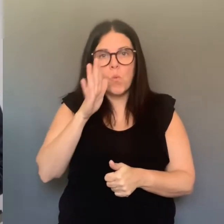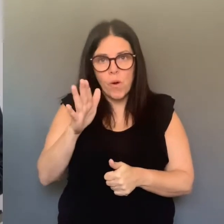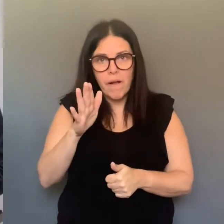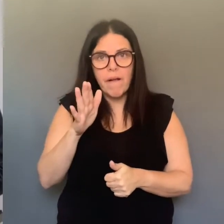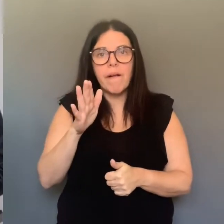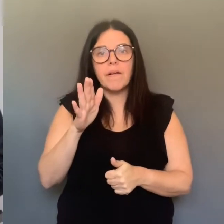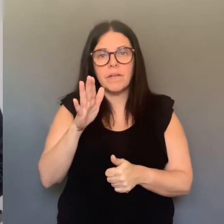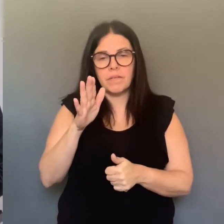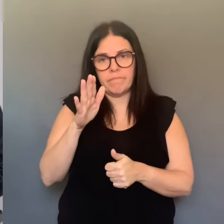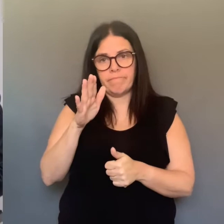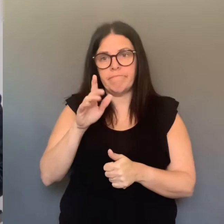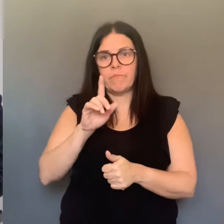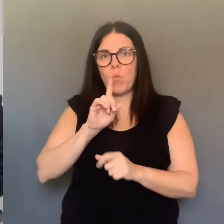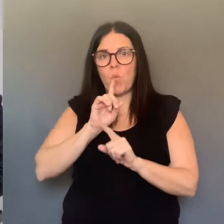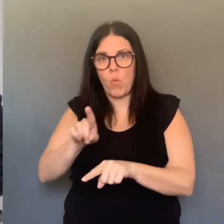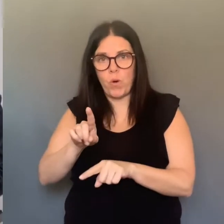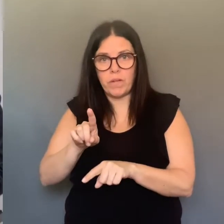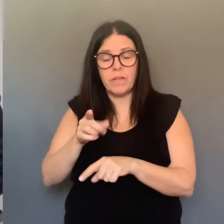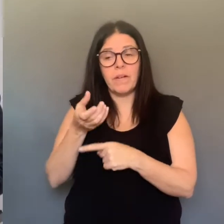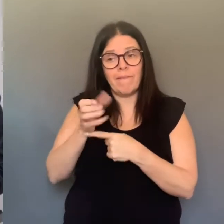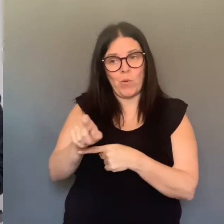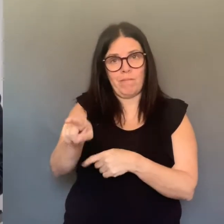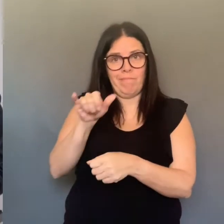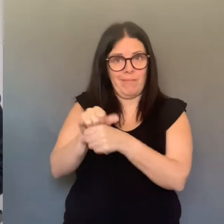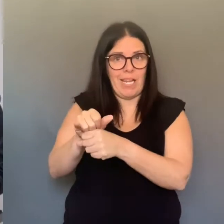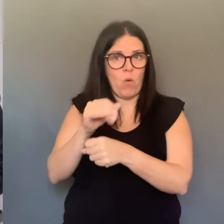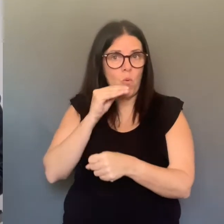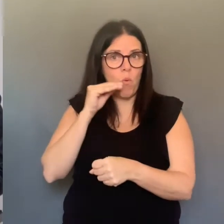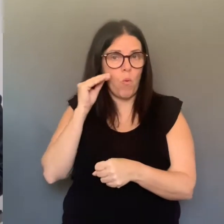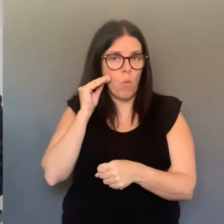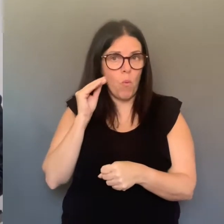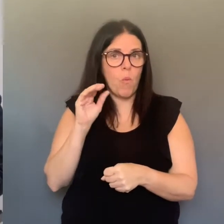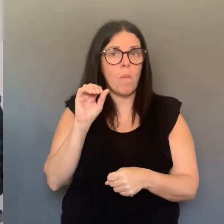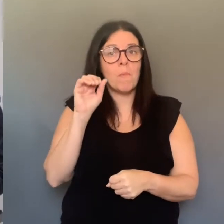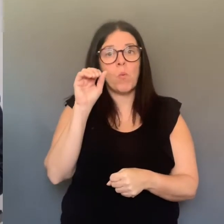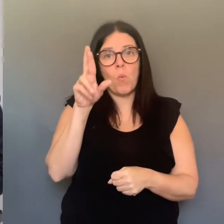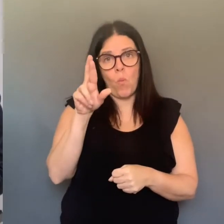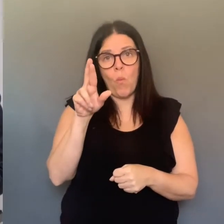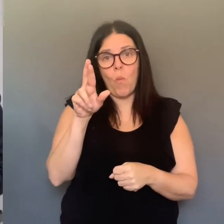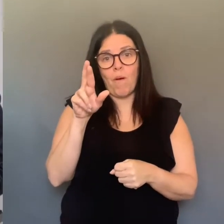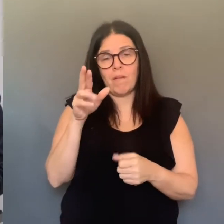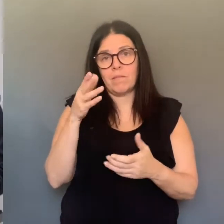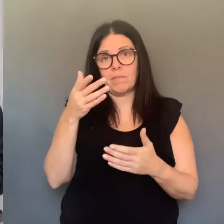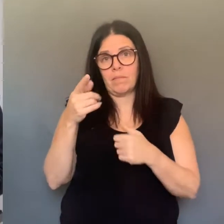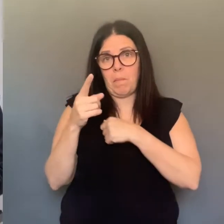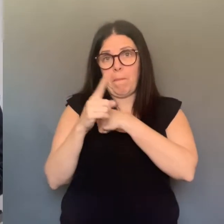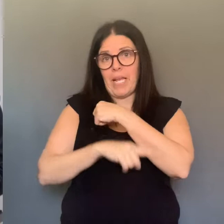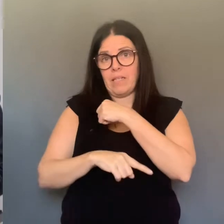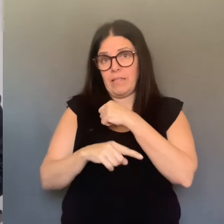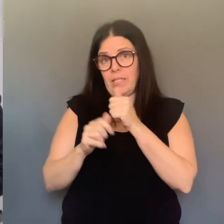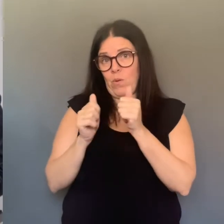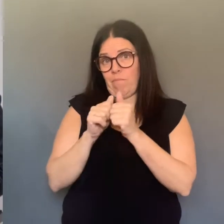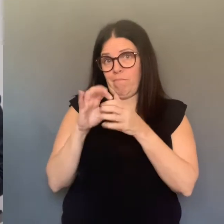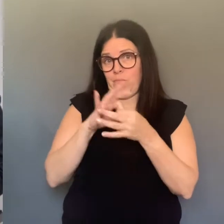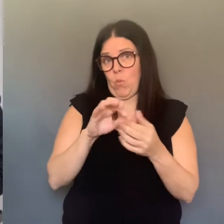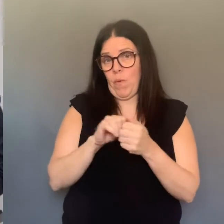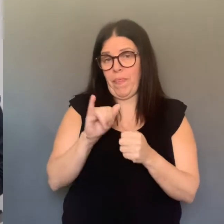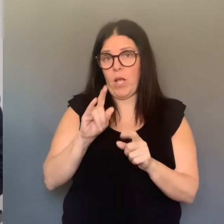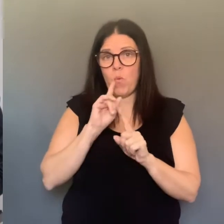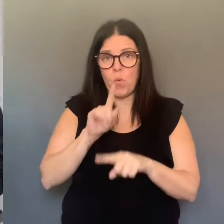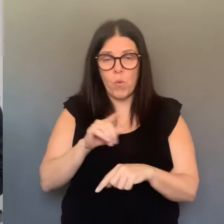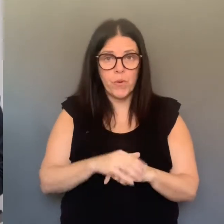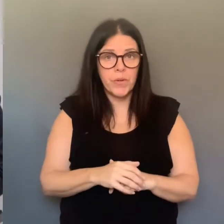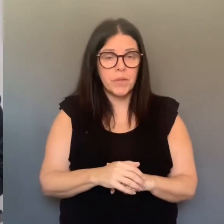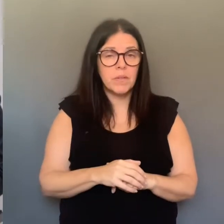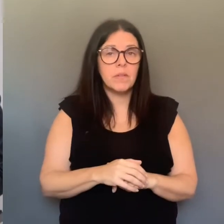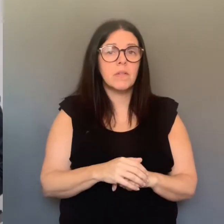if we make that determination that someone is not following the self-isolation as they should, we will issue an order that will force them to stay at